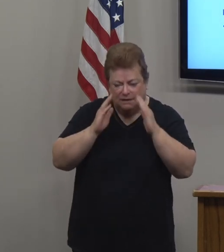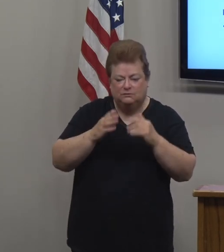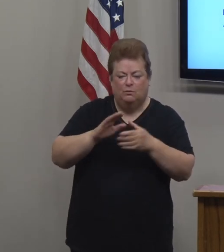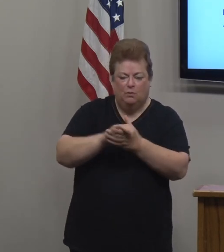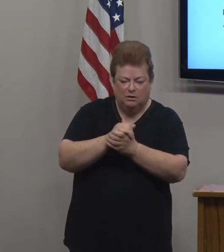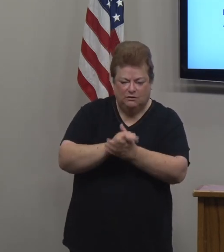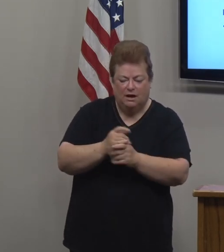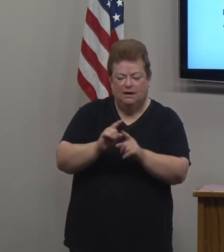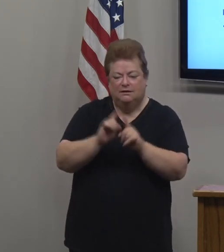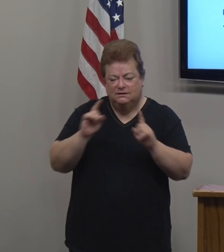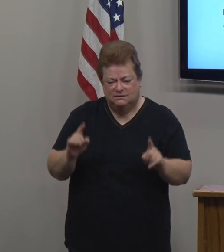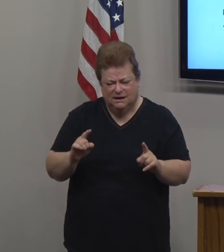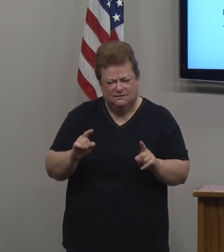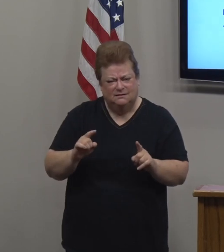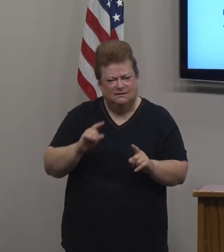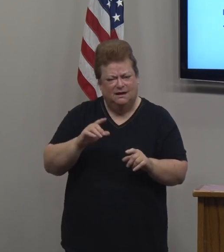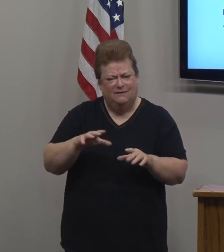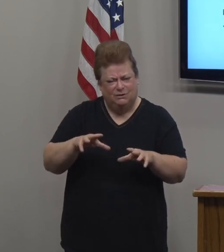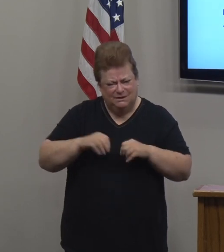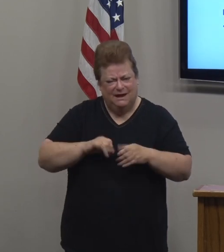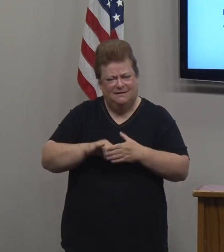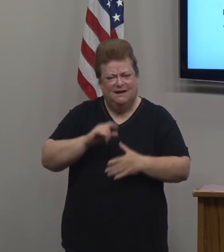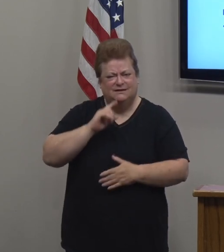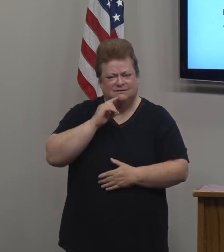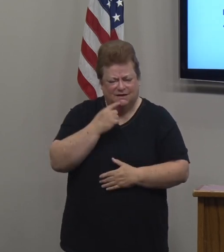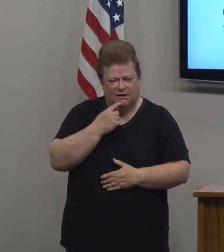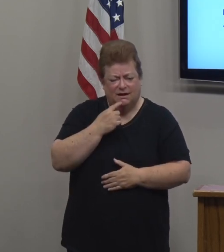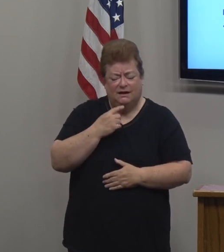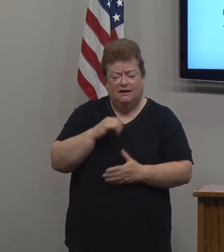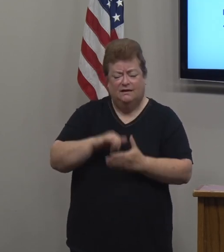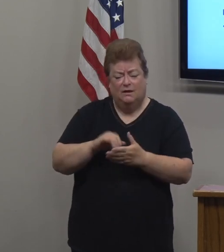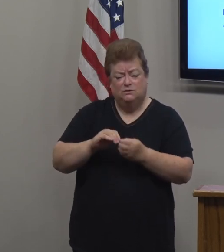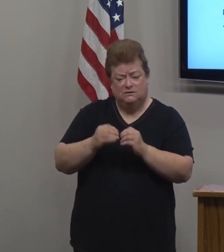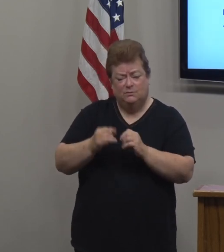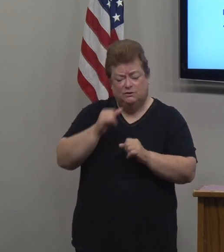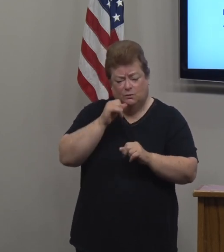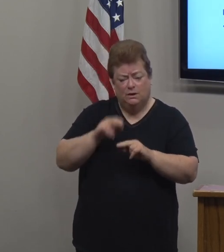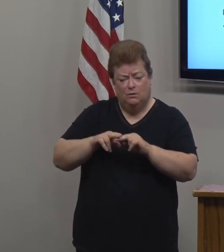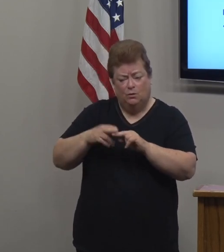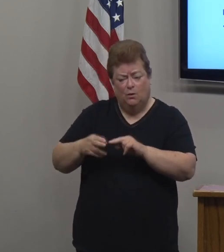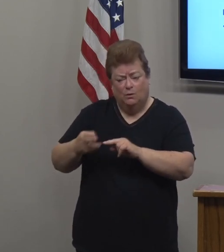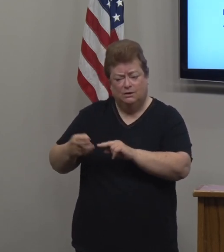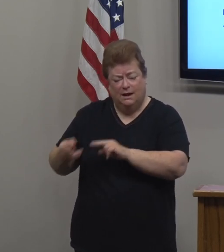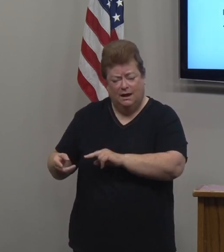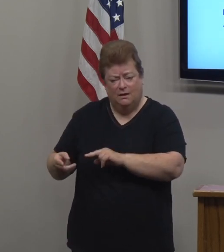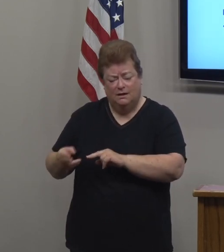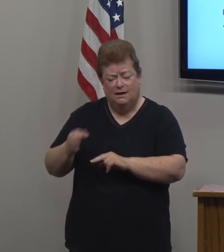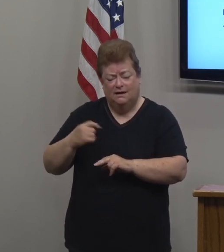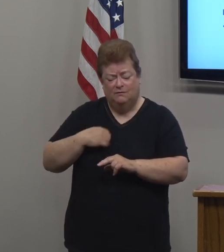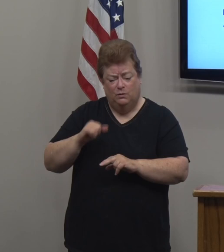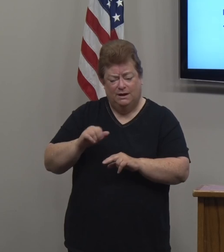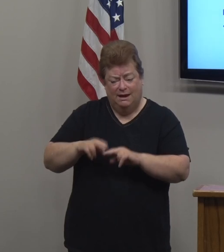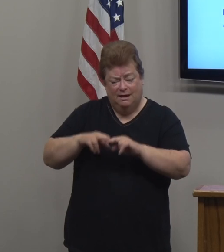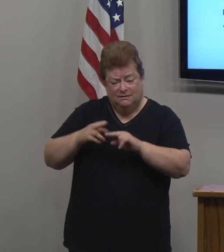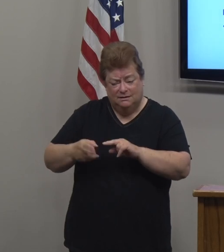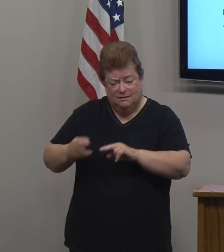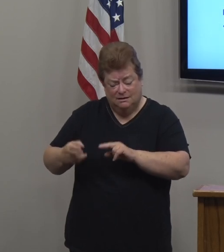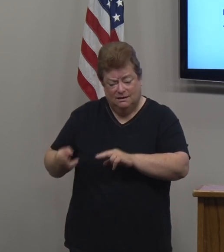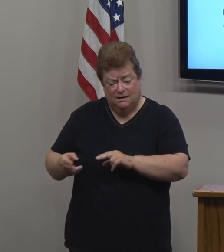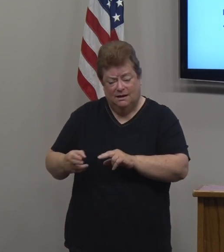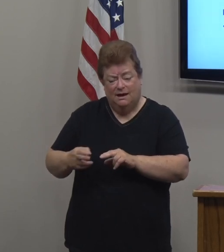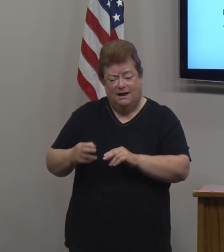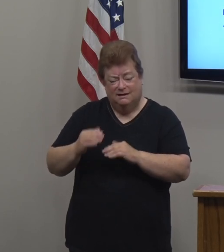your hands, the risk of transmission goes way down. And if we can keep the transmission rate down, if we can keep this